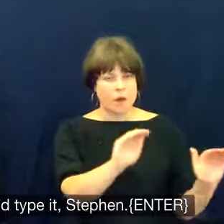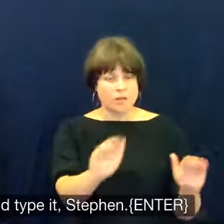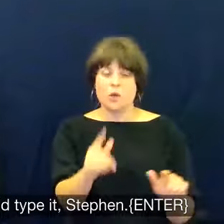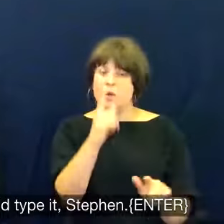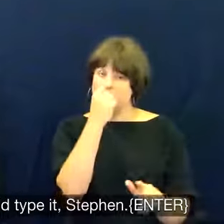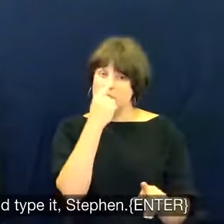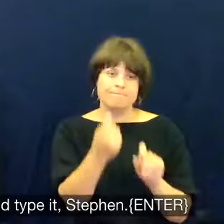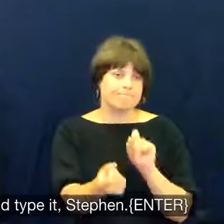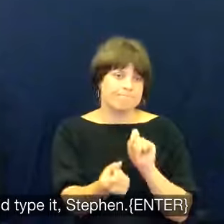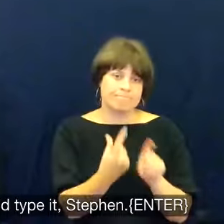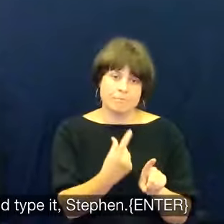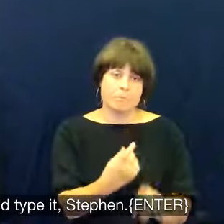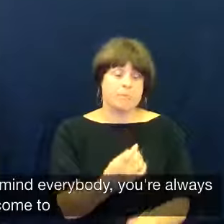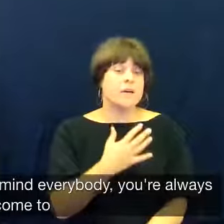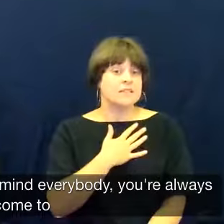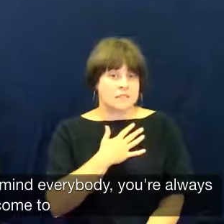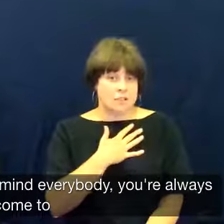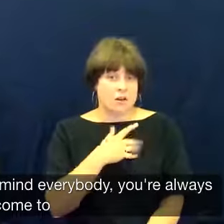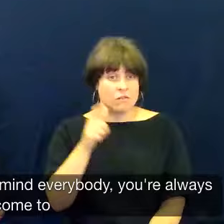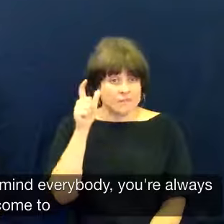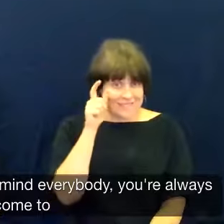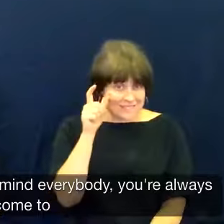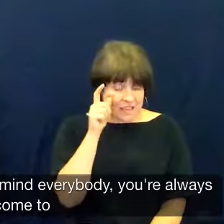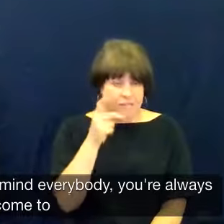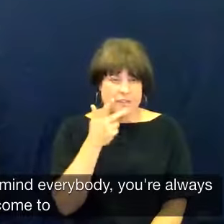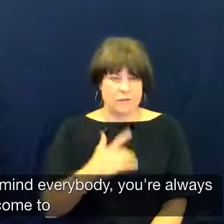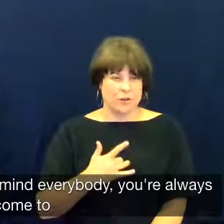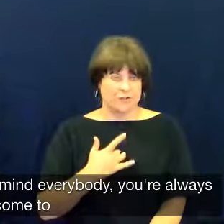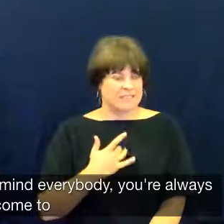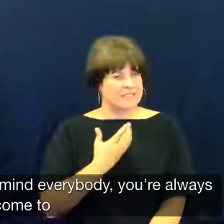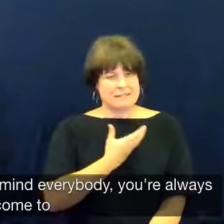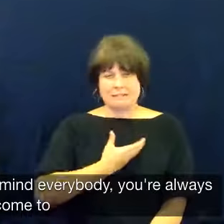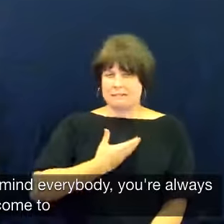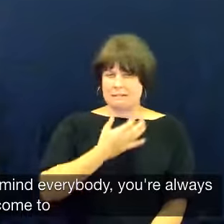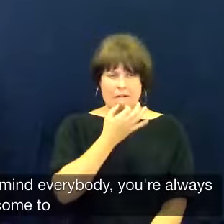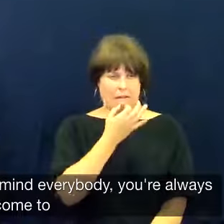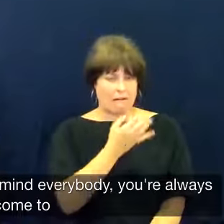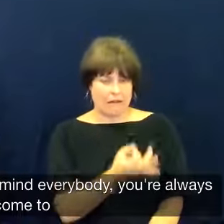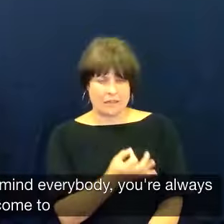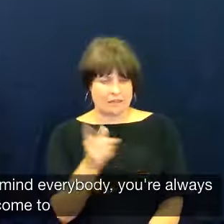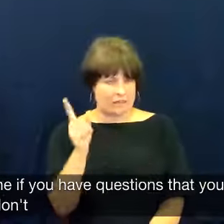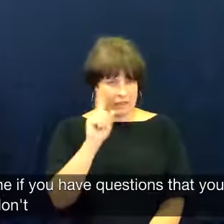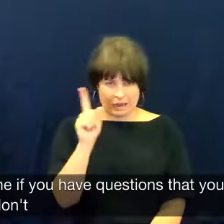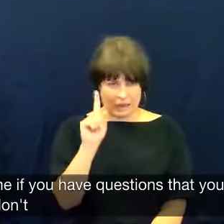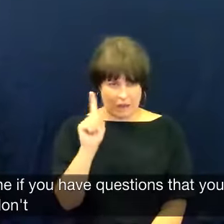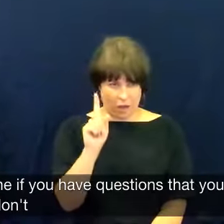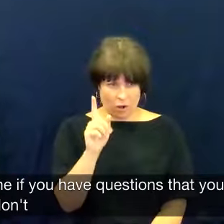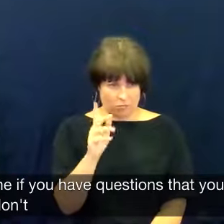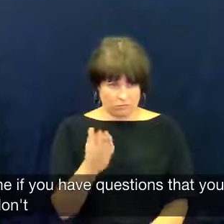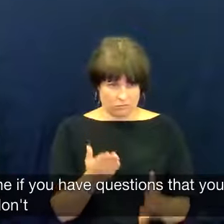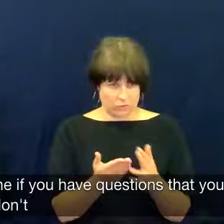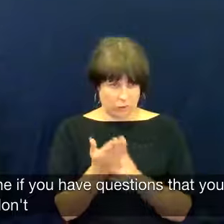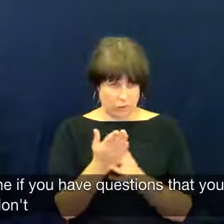David or myself offline if you have questions that you don't want to ask in front of the group, or if you think of something